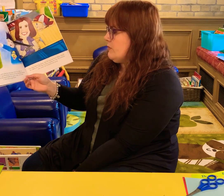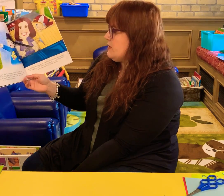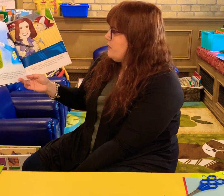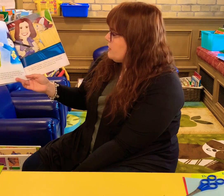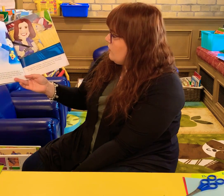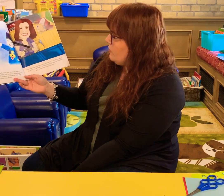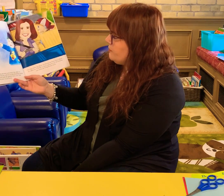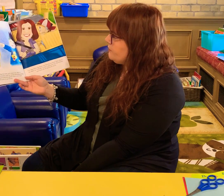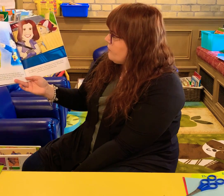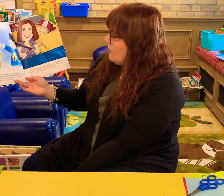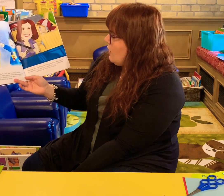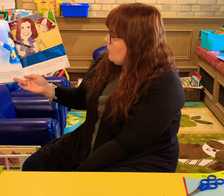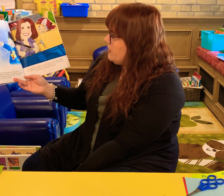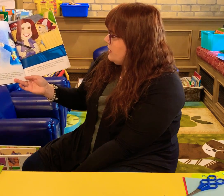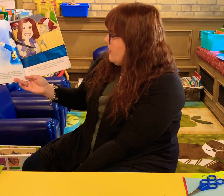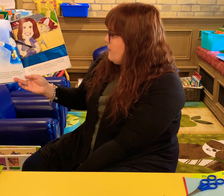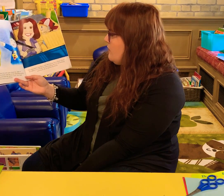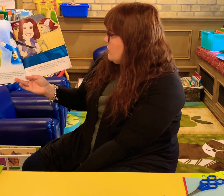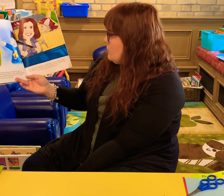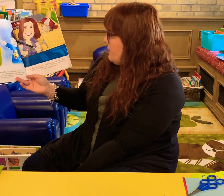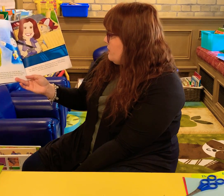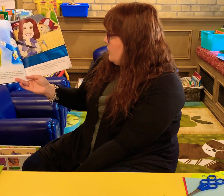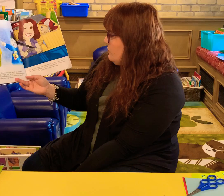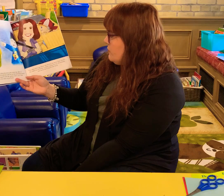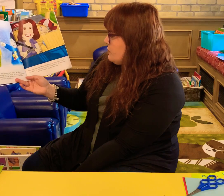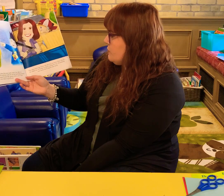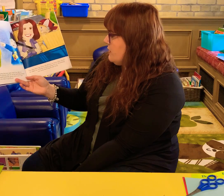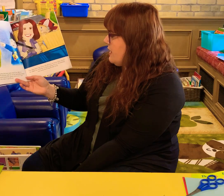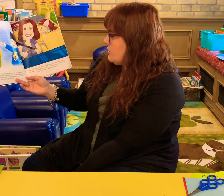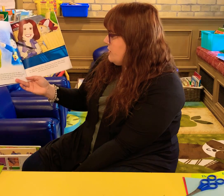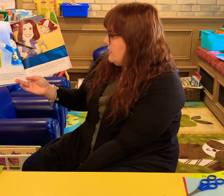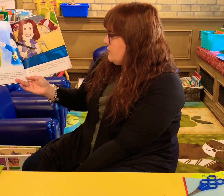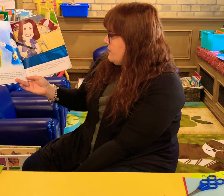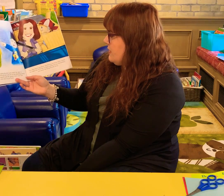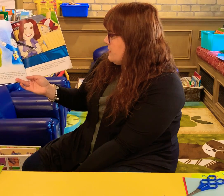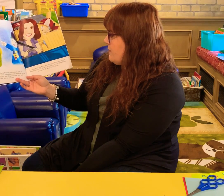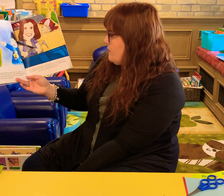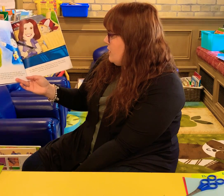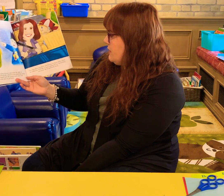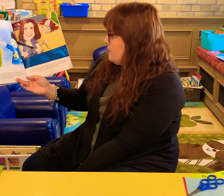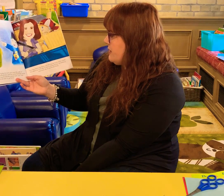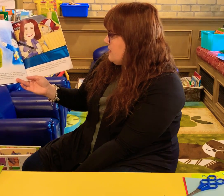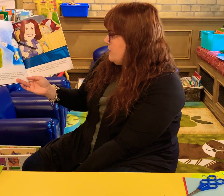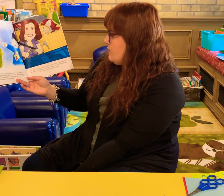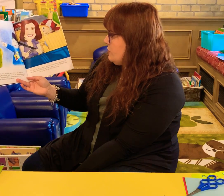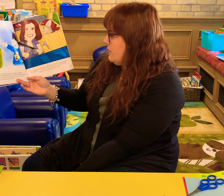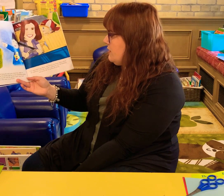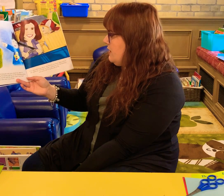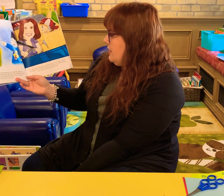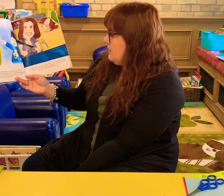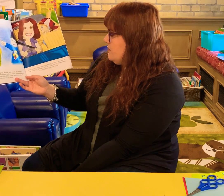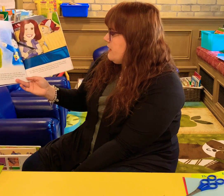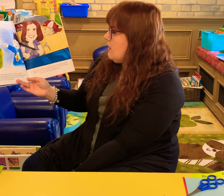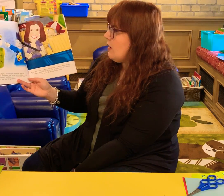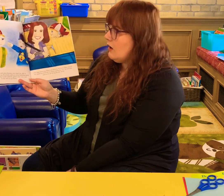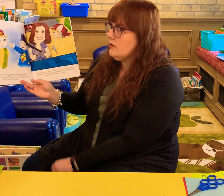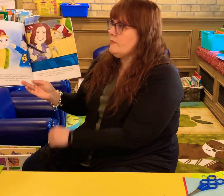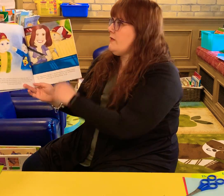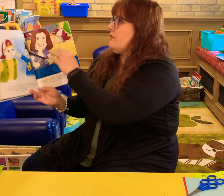was time to go home one day my mom was driving me home from school and she asked me if I'd like to have a party for my seventh birthday and invite all of my friends